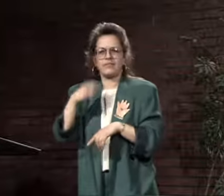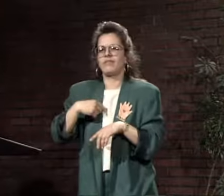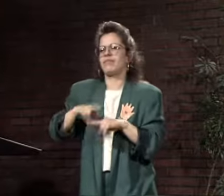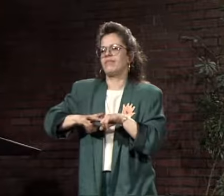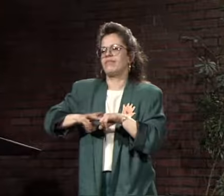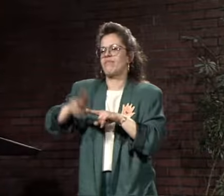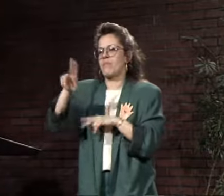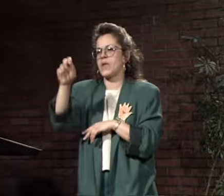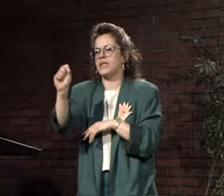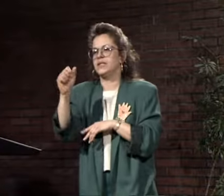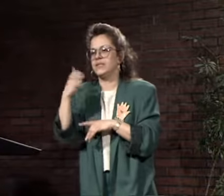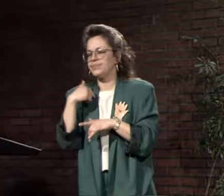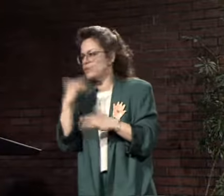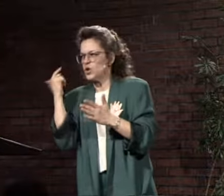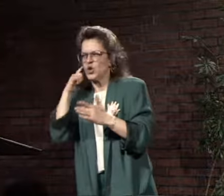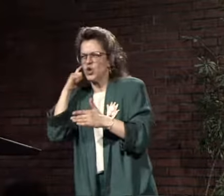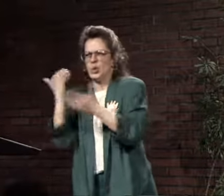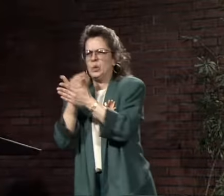research shows from experience, training,